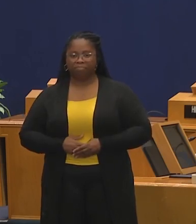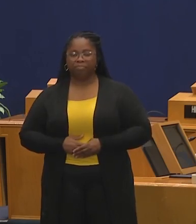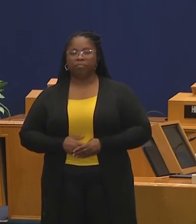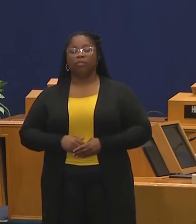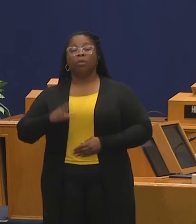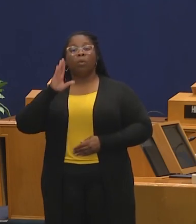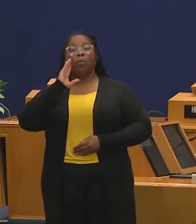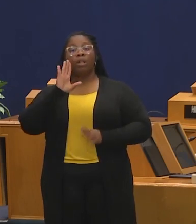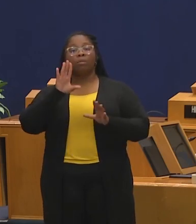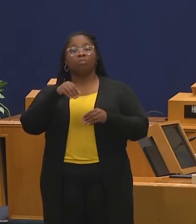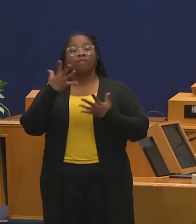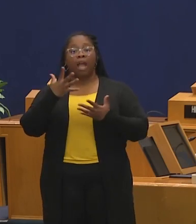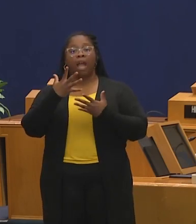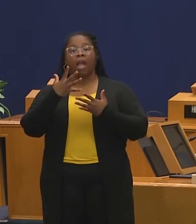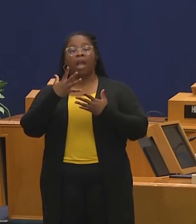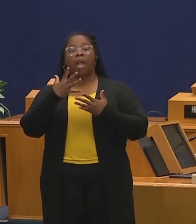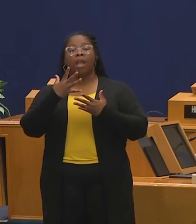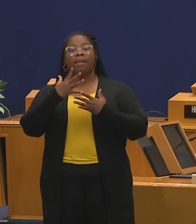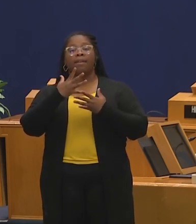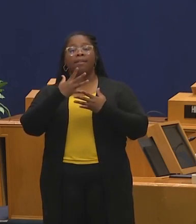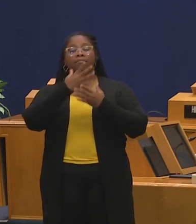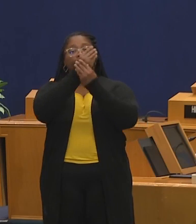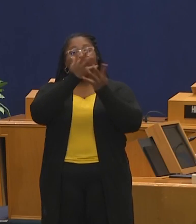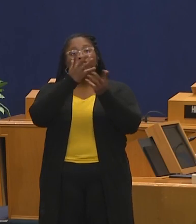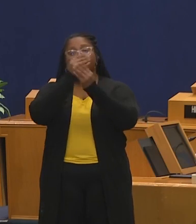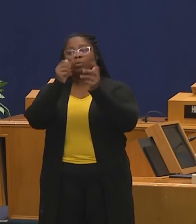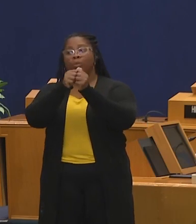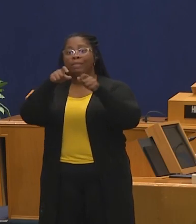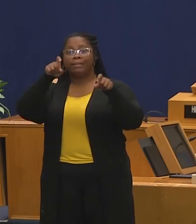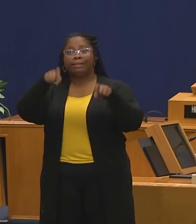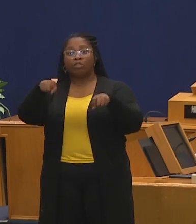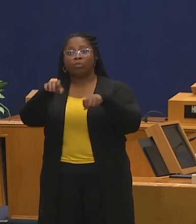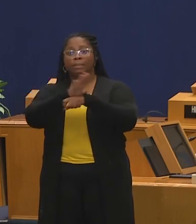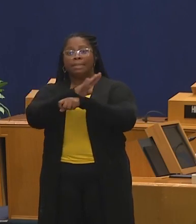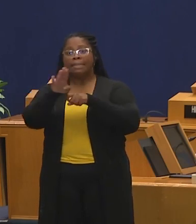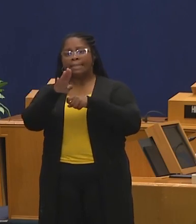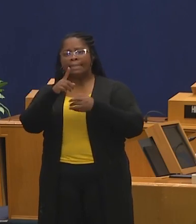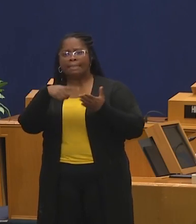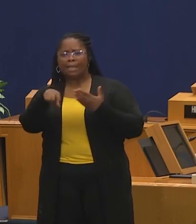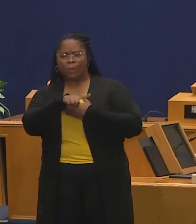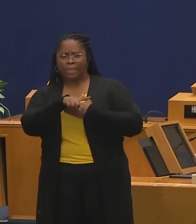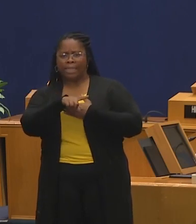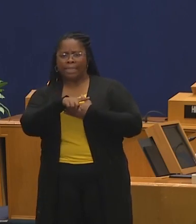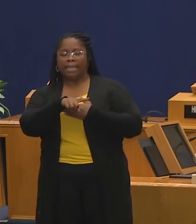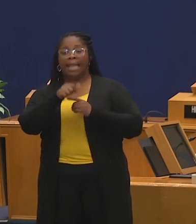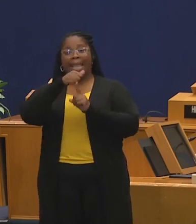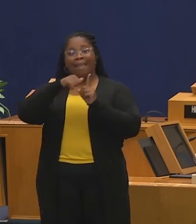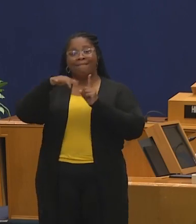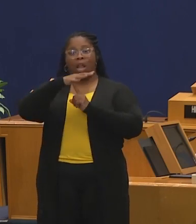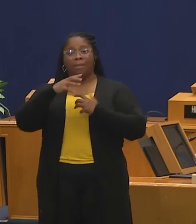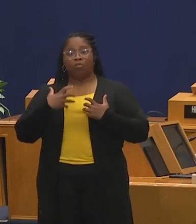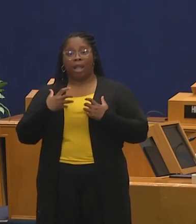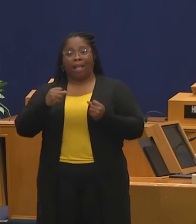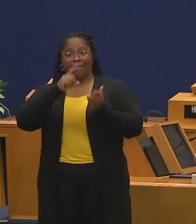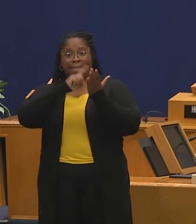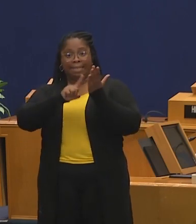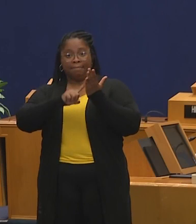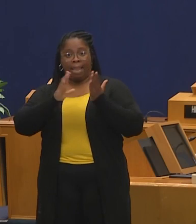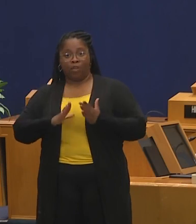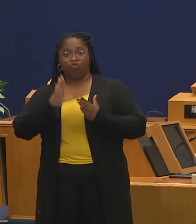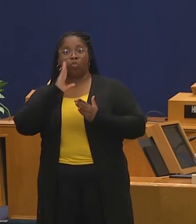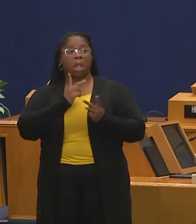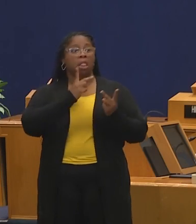briefings, telebriefings with essential businesses all through the next week, and our environmental health inspectors will be out to help